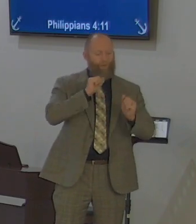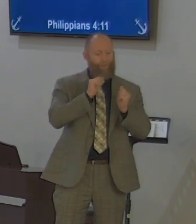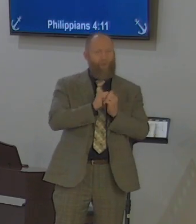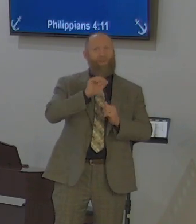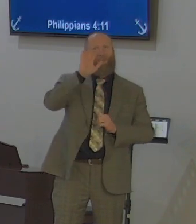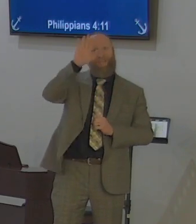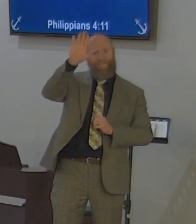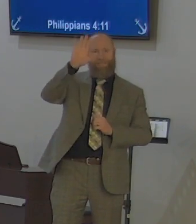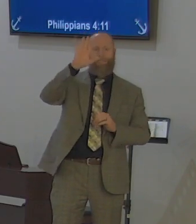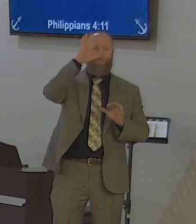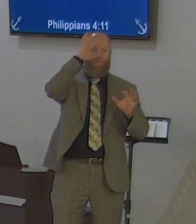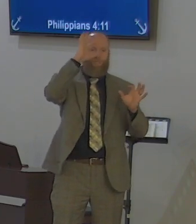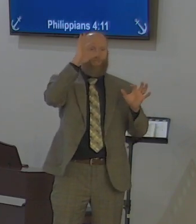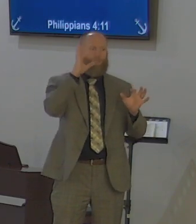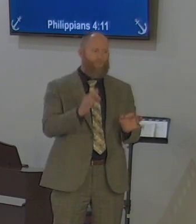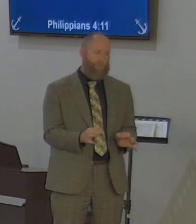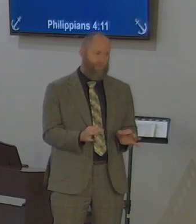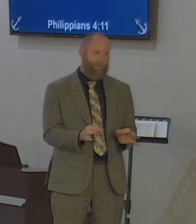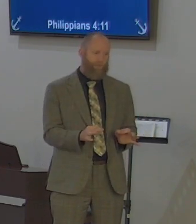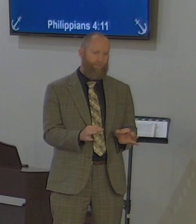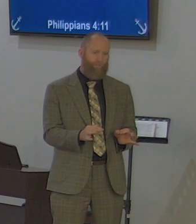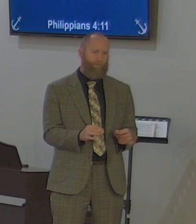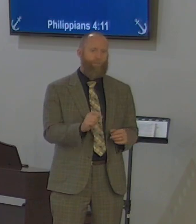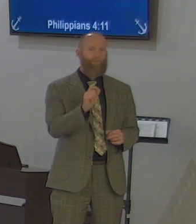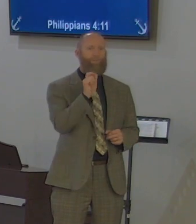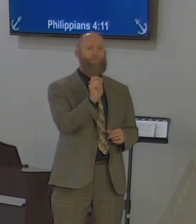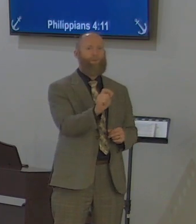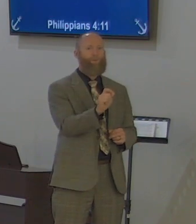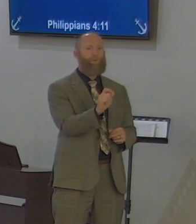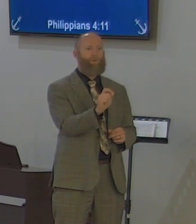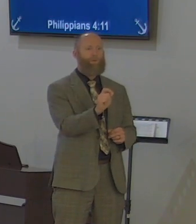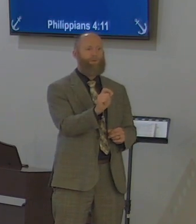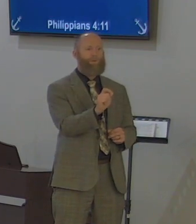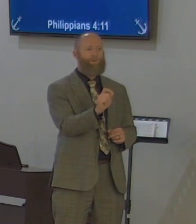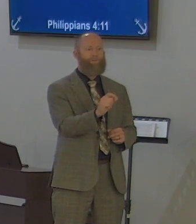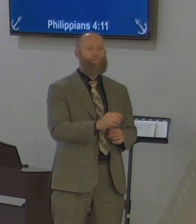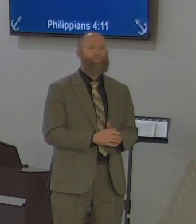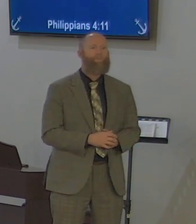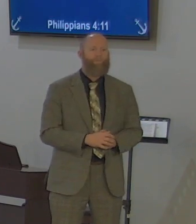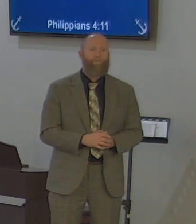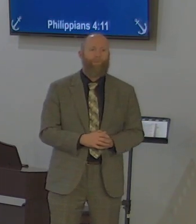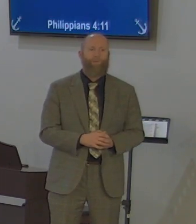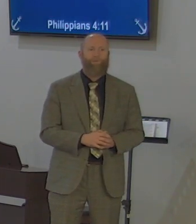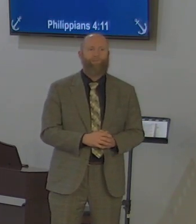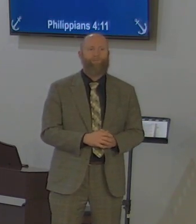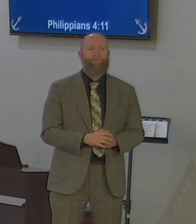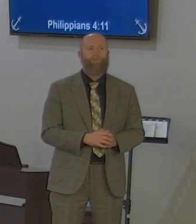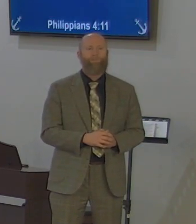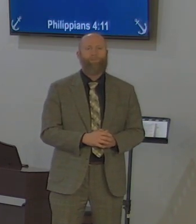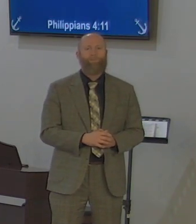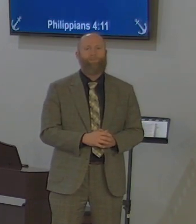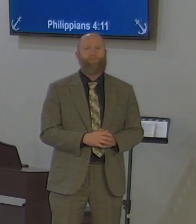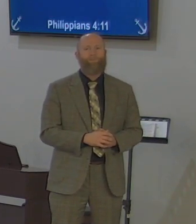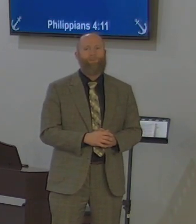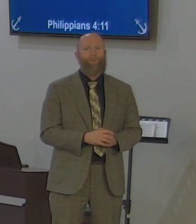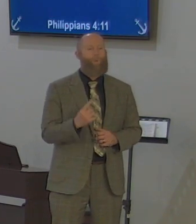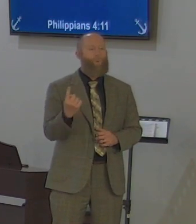disposal of God. It's the inward condition. And it must be